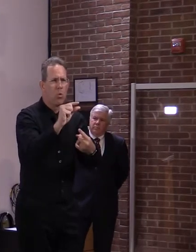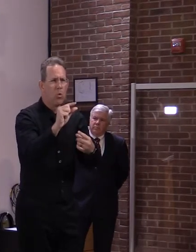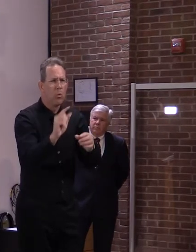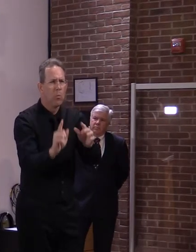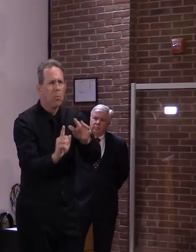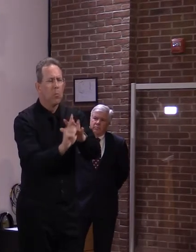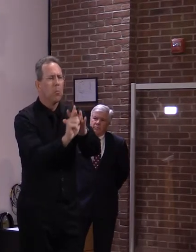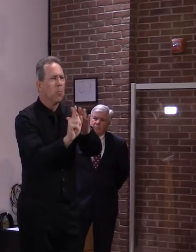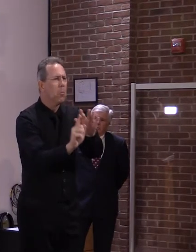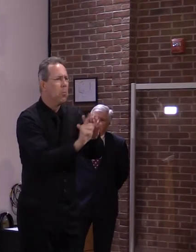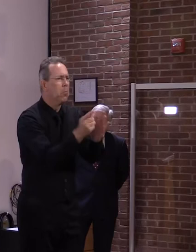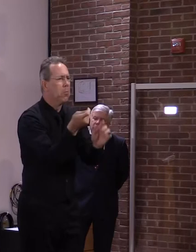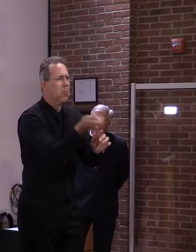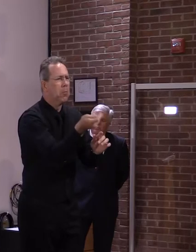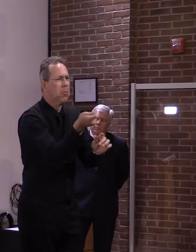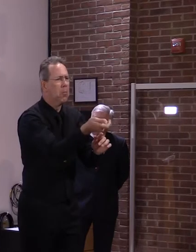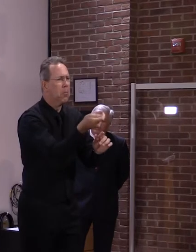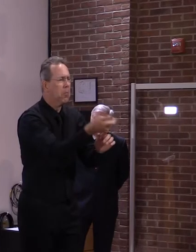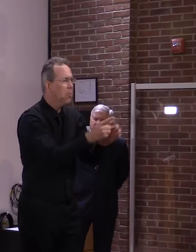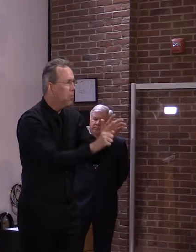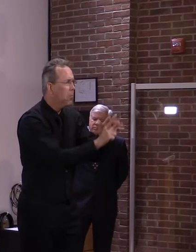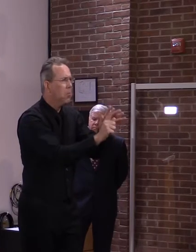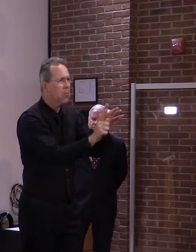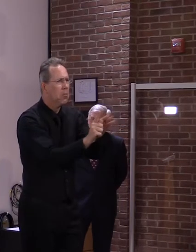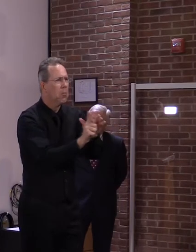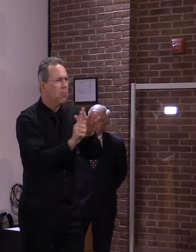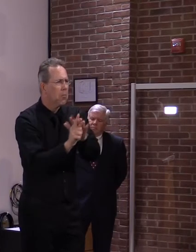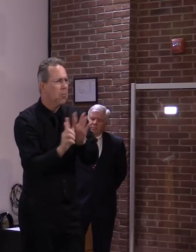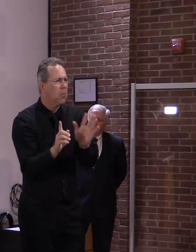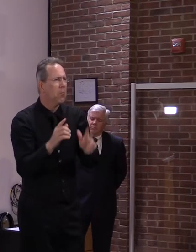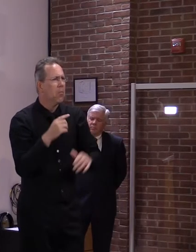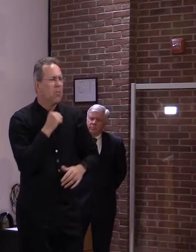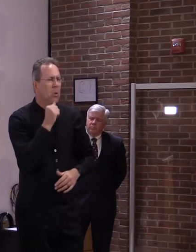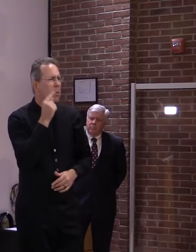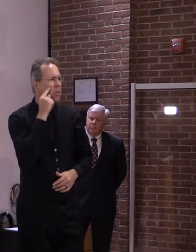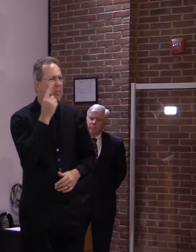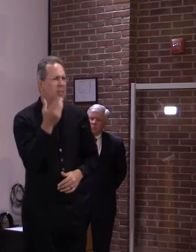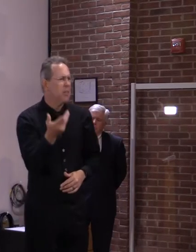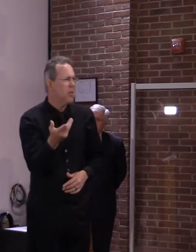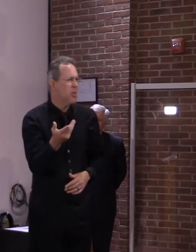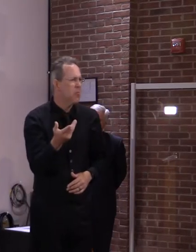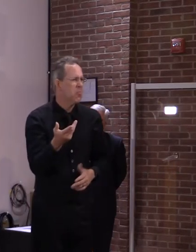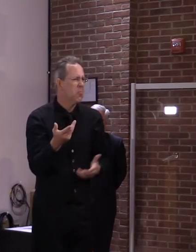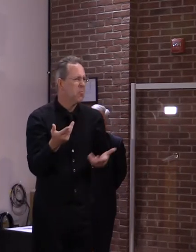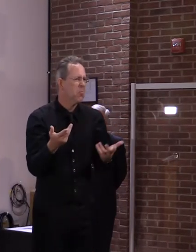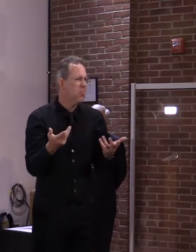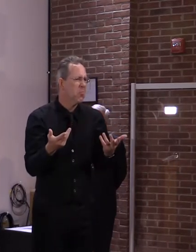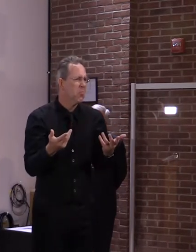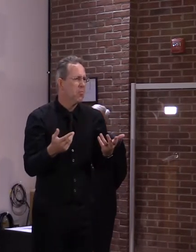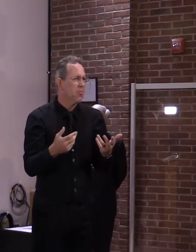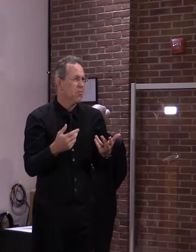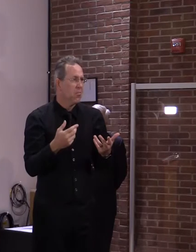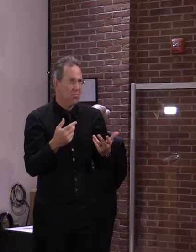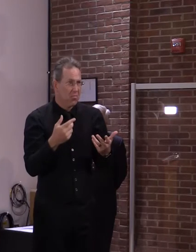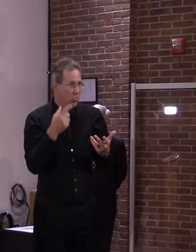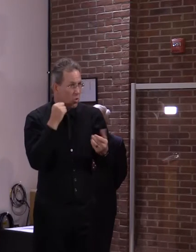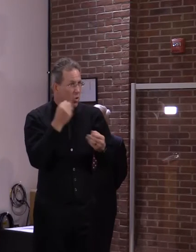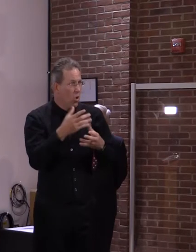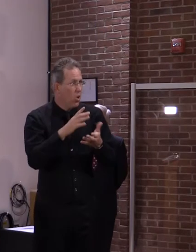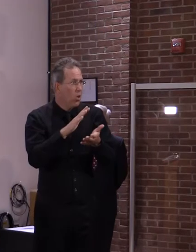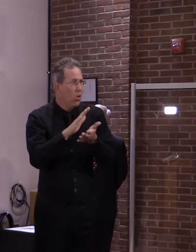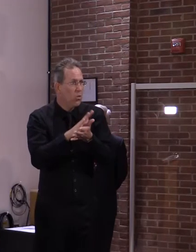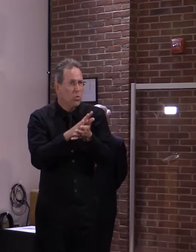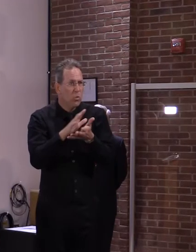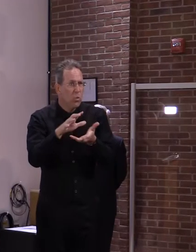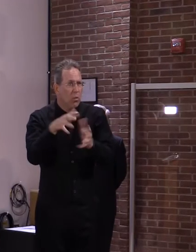a student will acquire virus in the community and bring it to school. But having said all that,